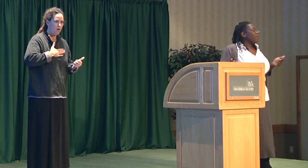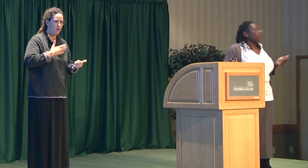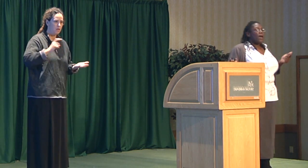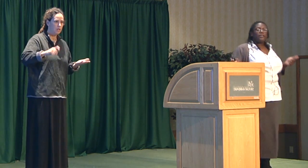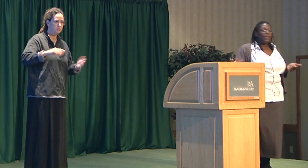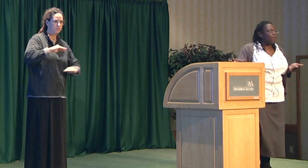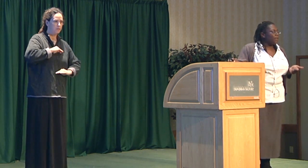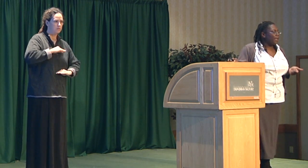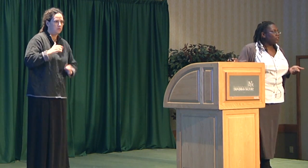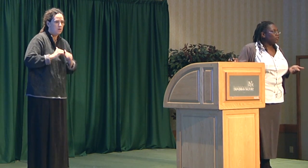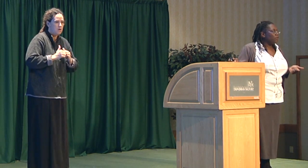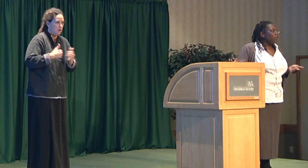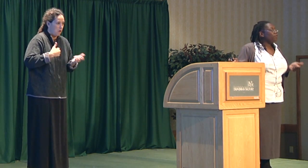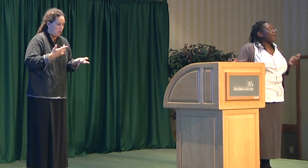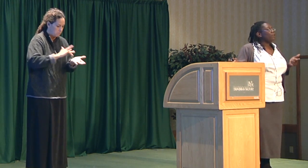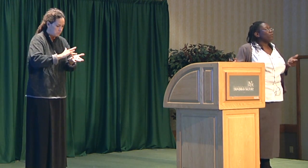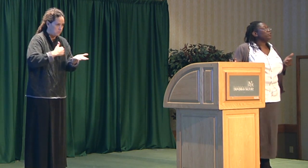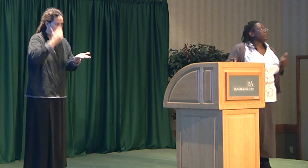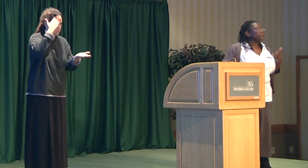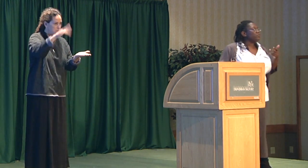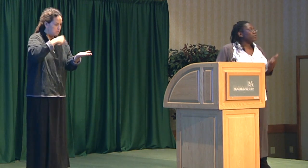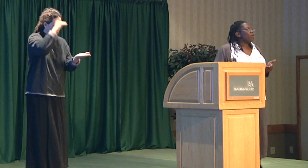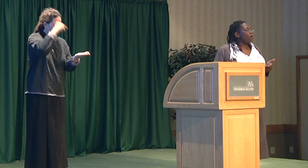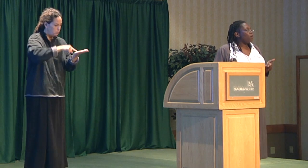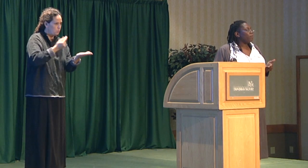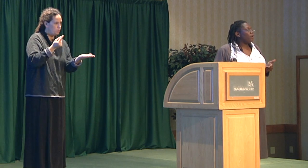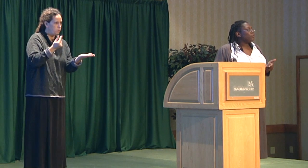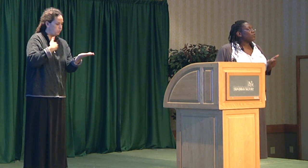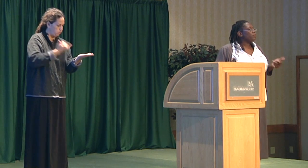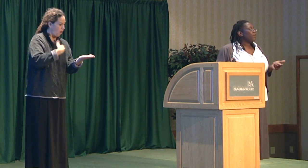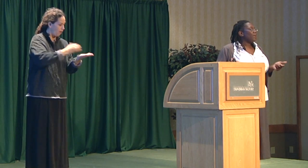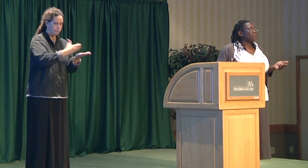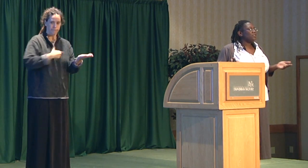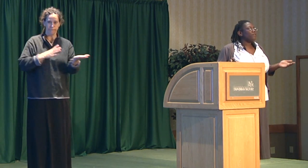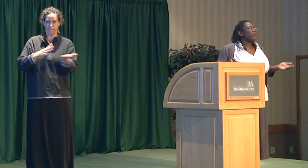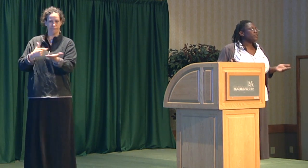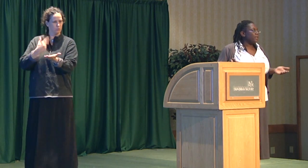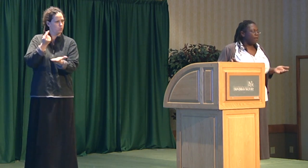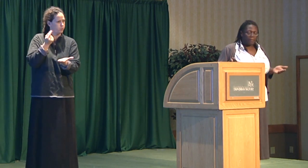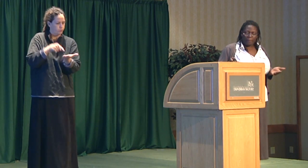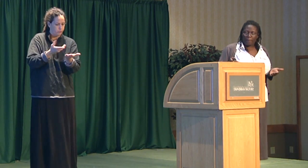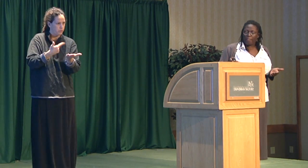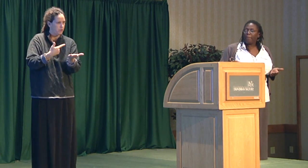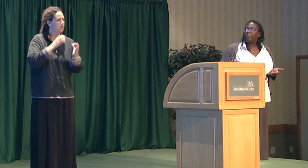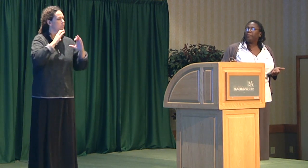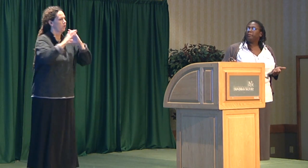You might not know how to take that medication. You might not know what you need to do when you go home. So communication is the first step.